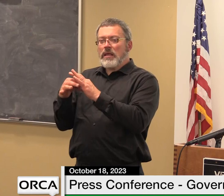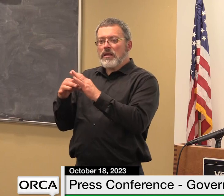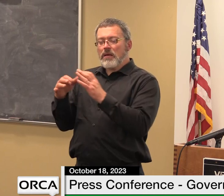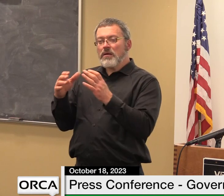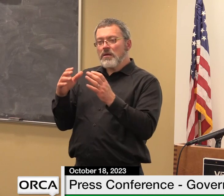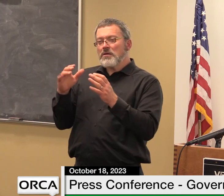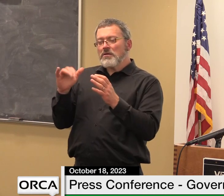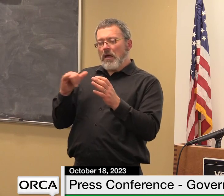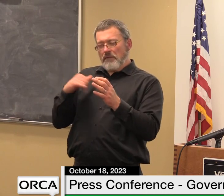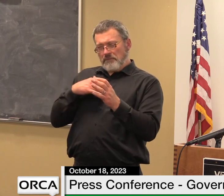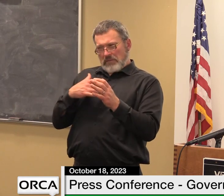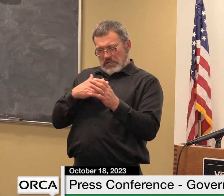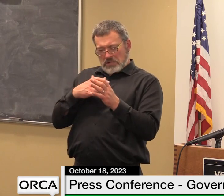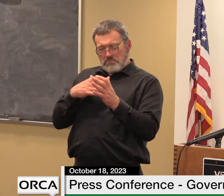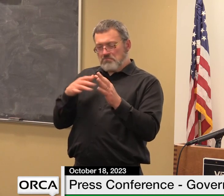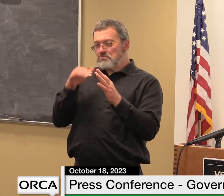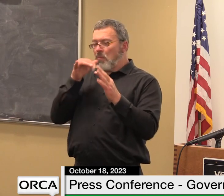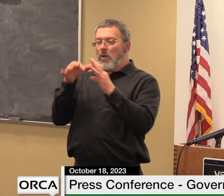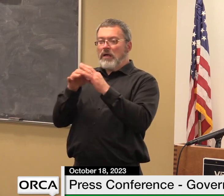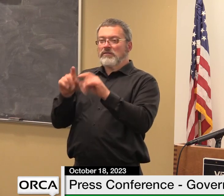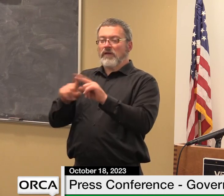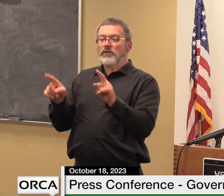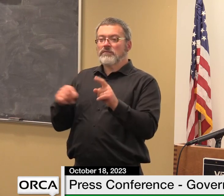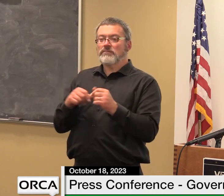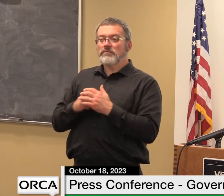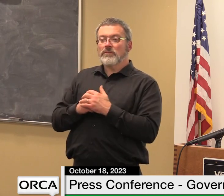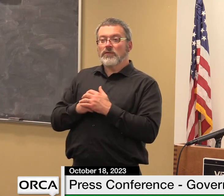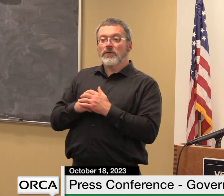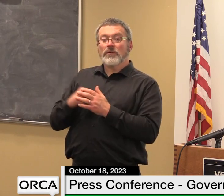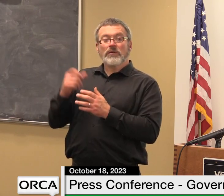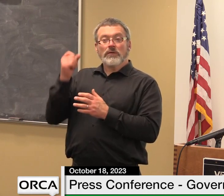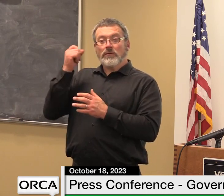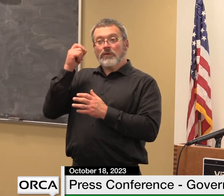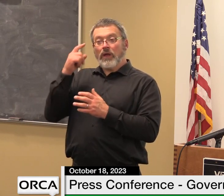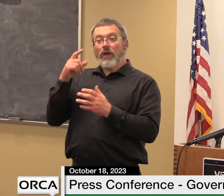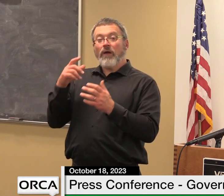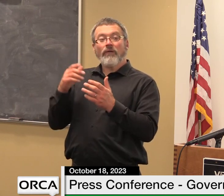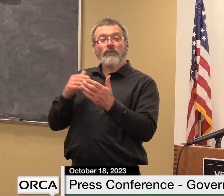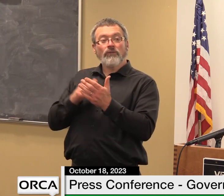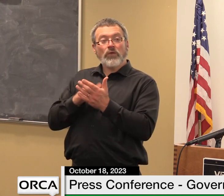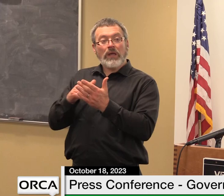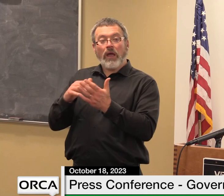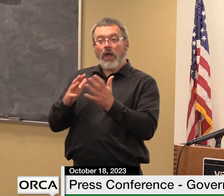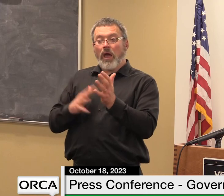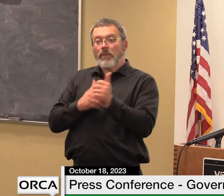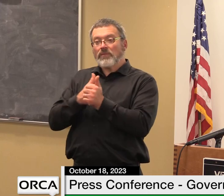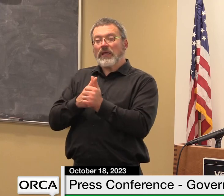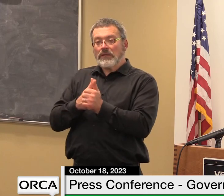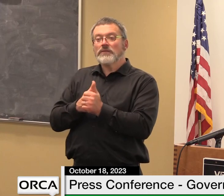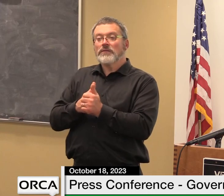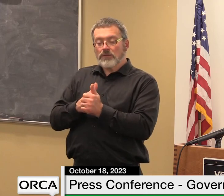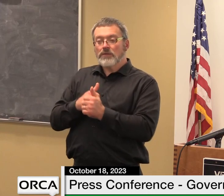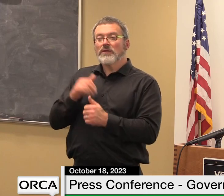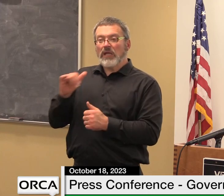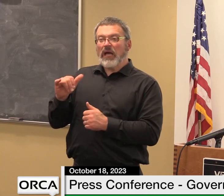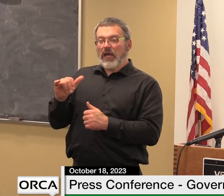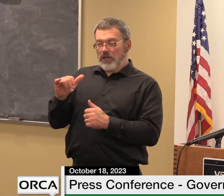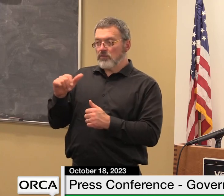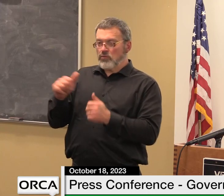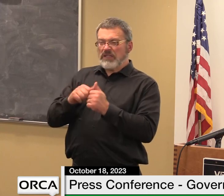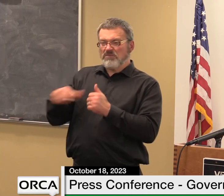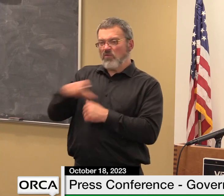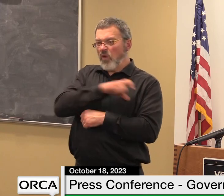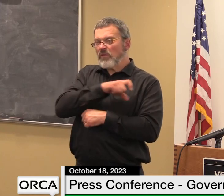direct folks to the frequent updates and communications that our public information officer puts out. And